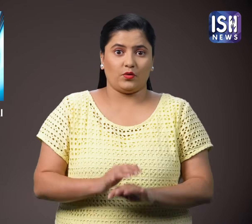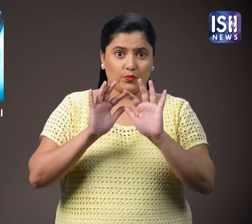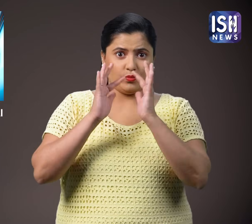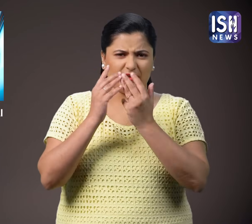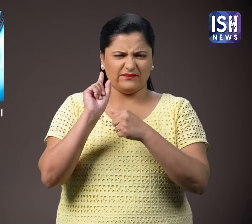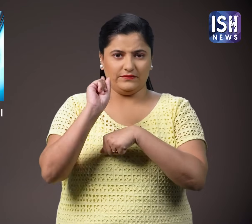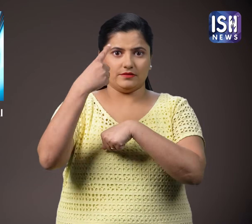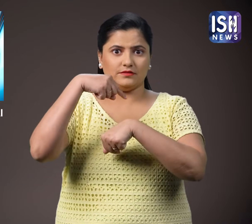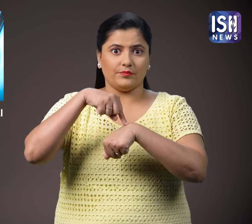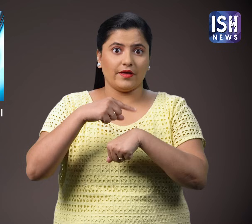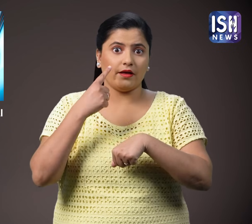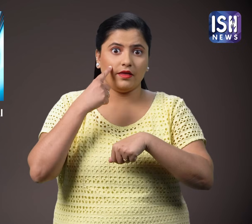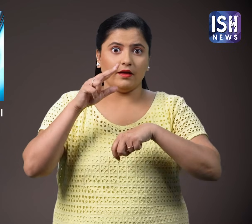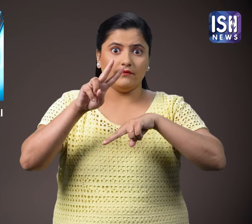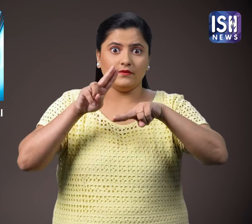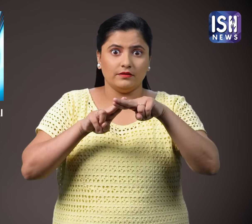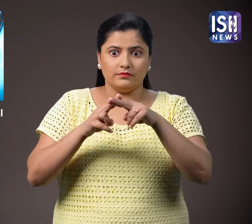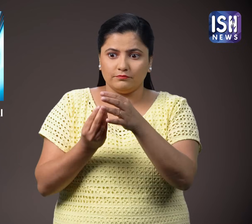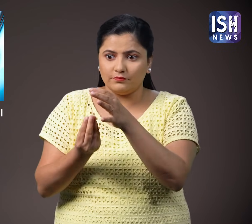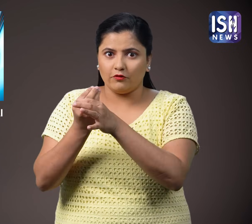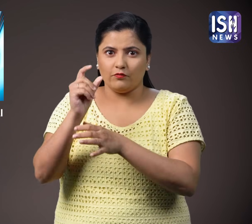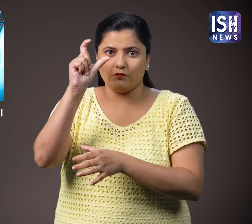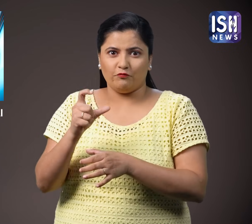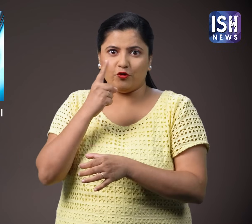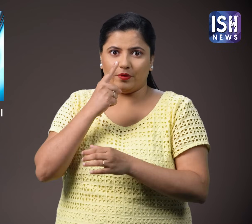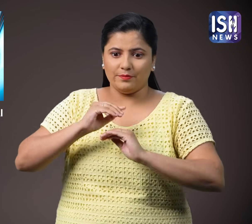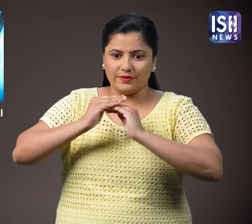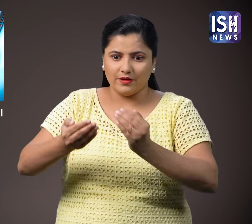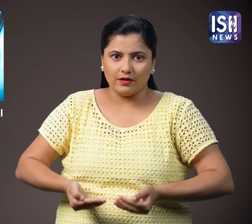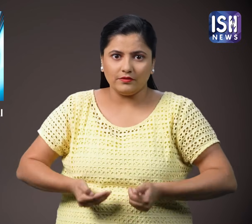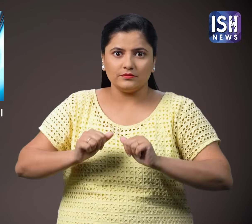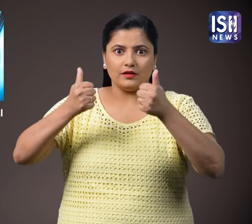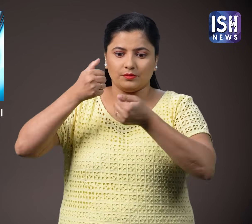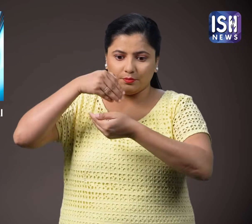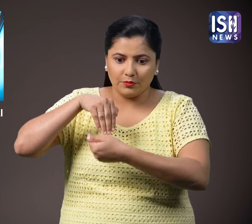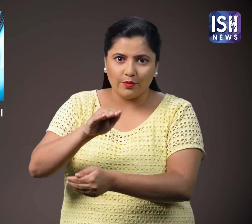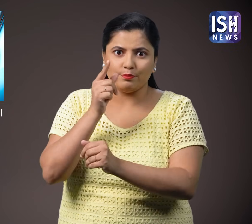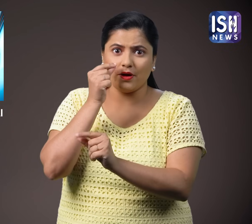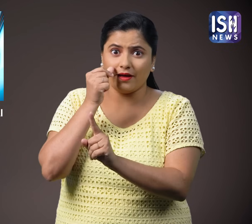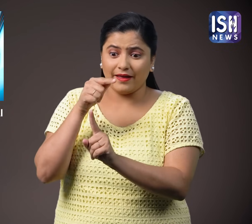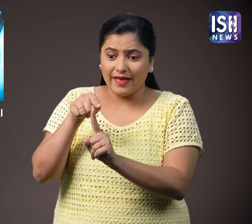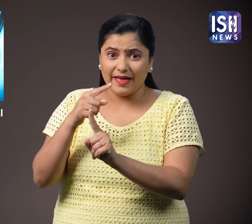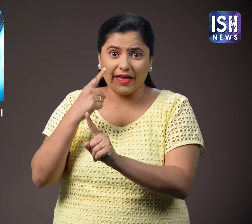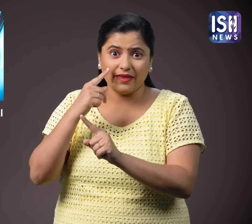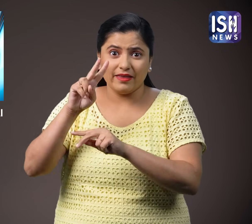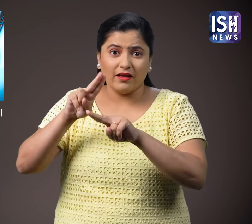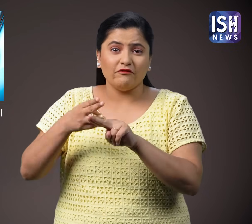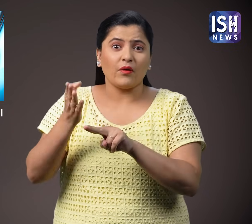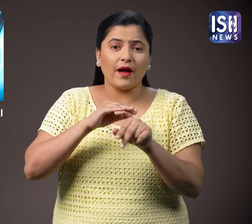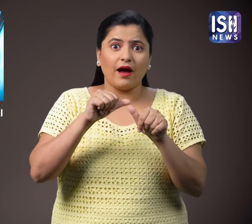For the first time ever, a woman gave birth to a baby boy through IVF guided by an AI powered system.